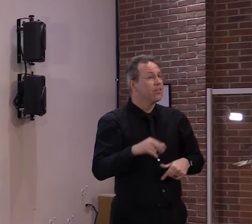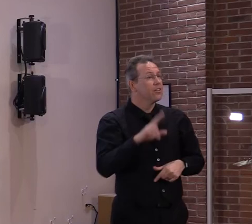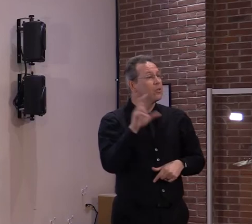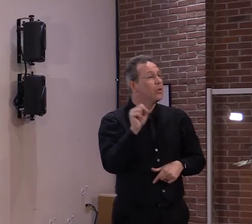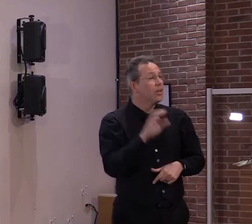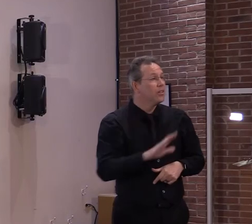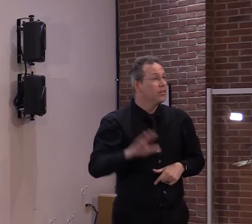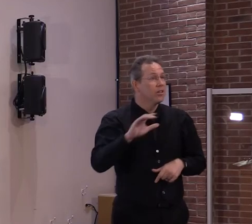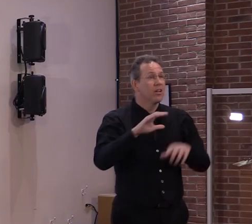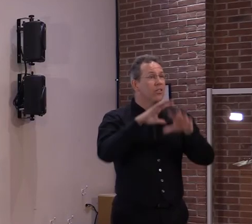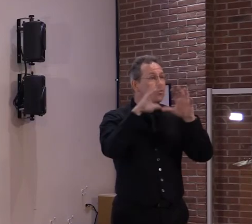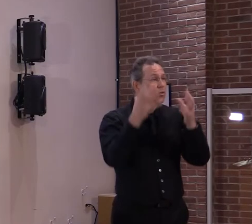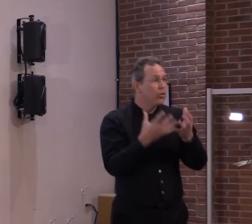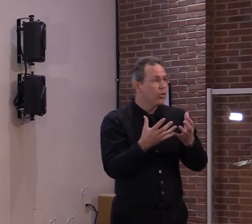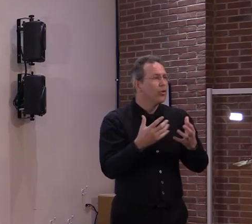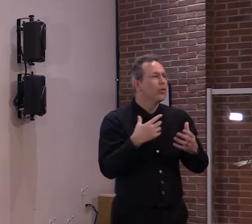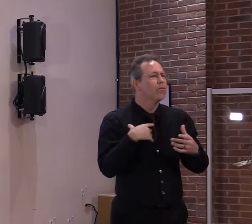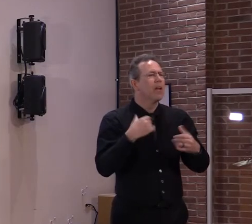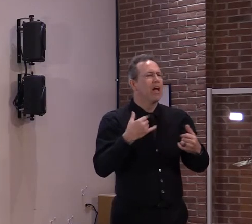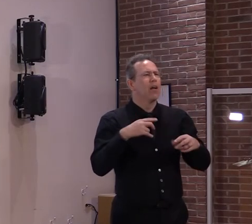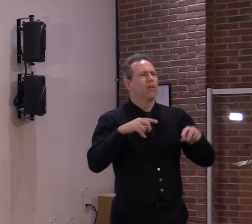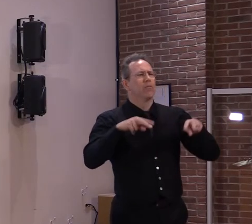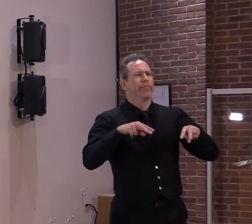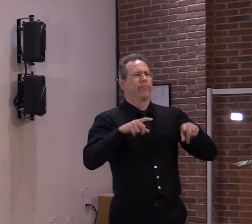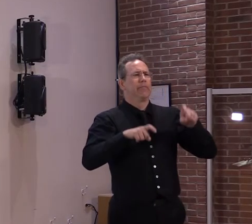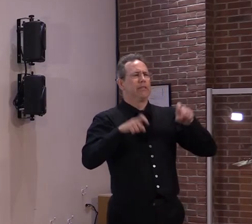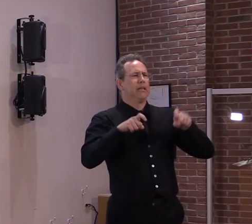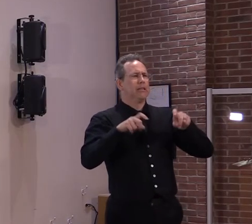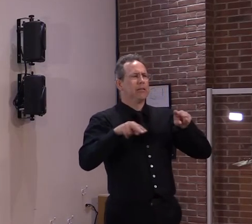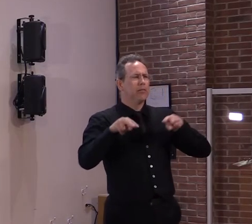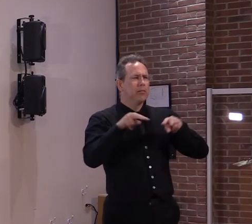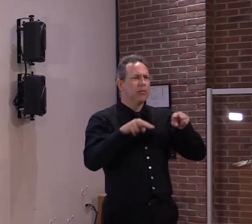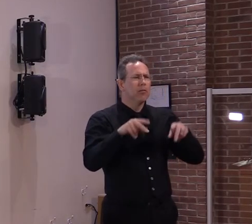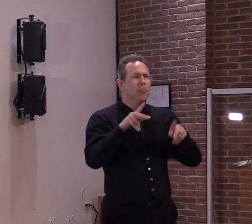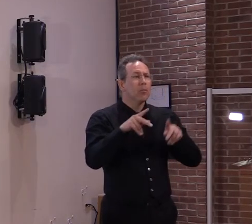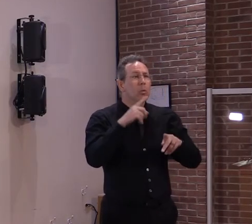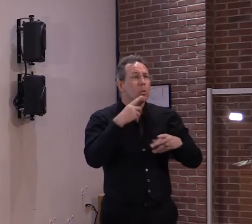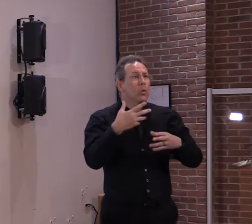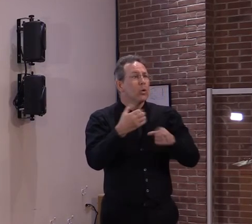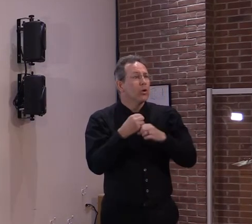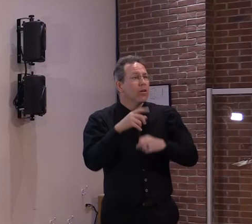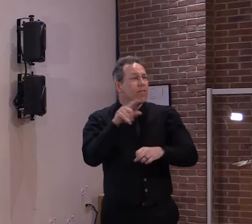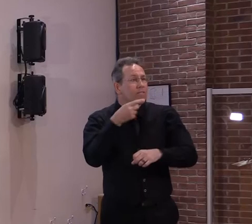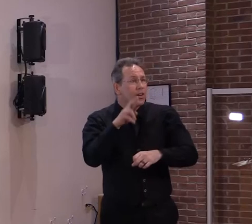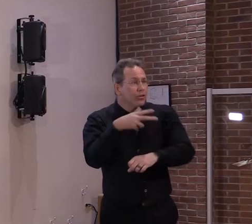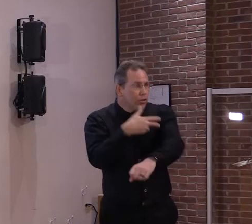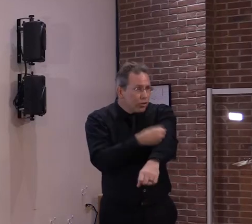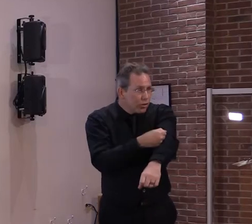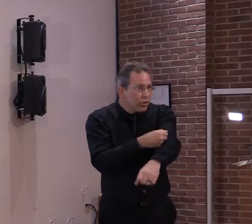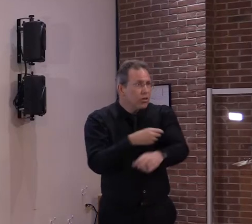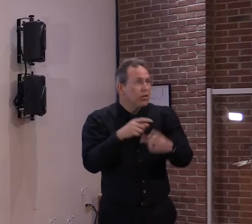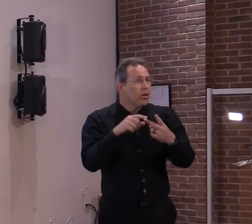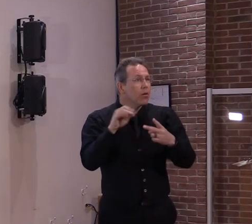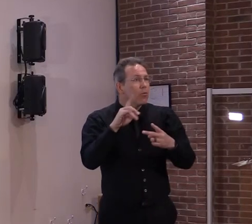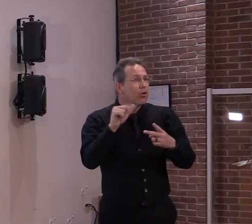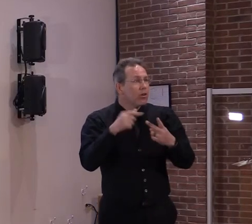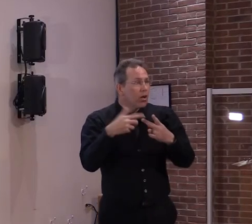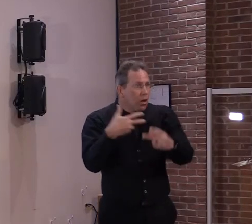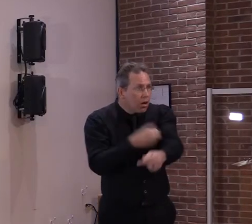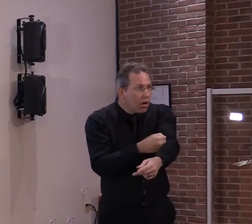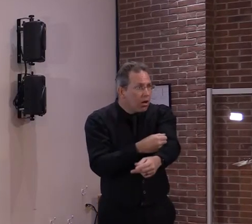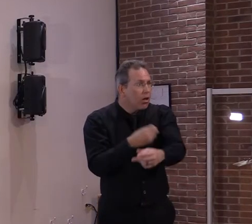the vaccines a little, with different time intervals, with different vaccine for the first shot, different one for the second